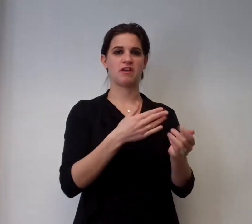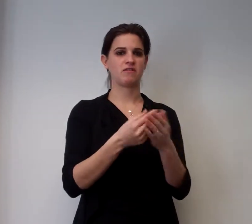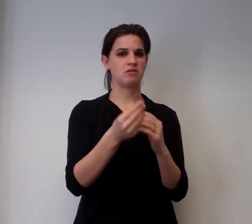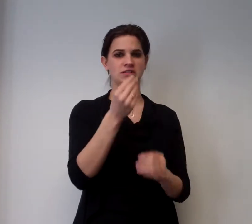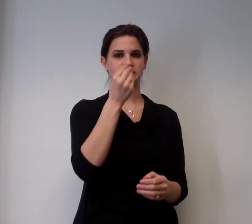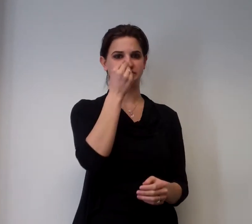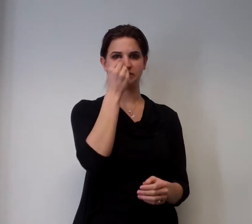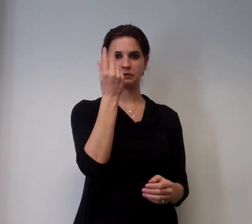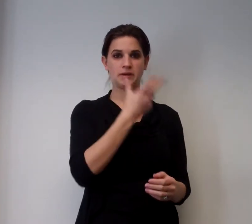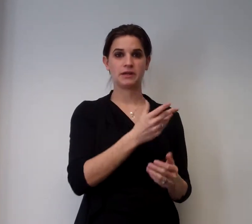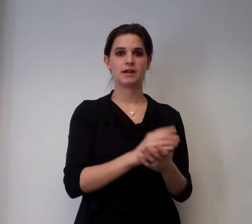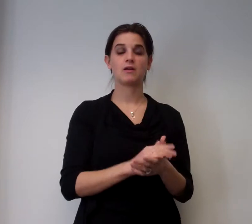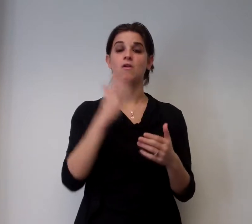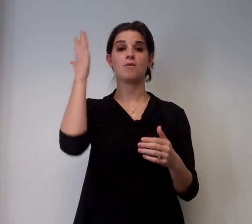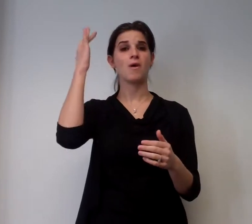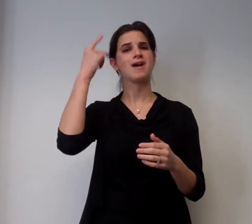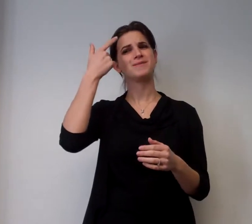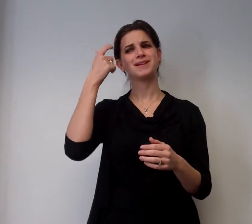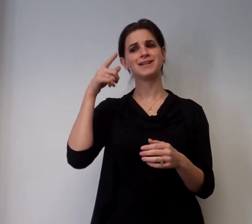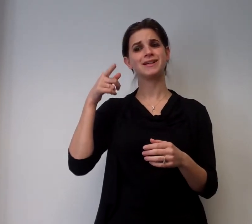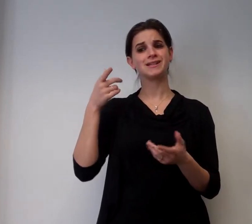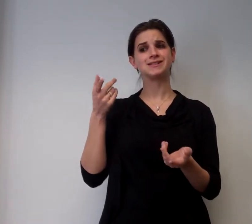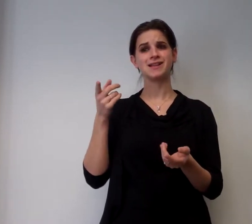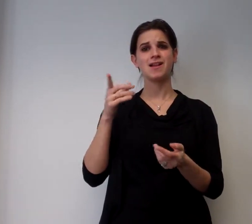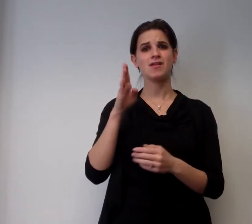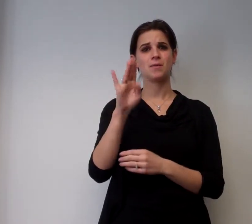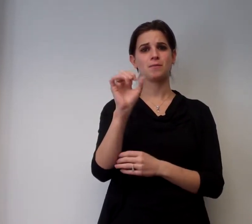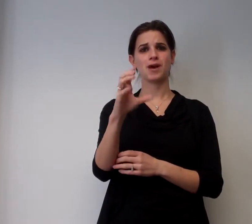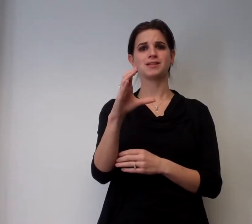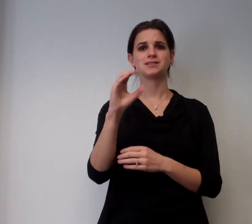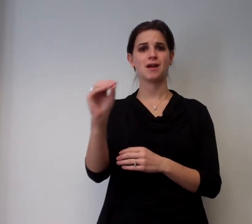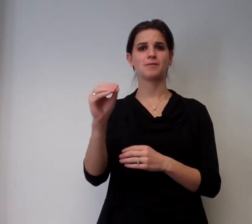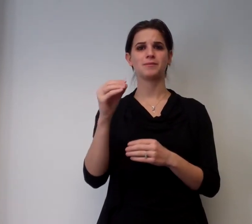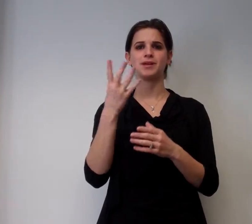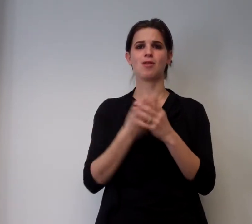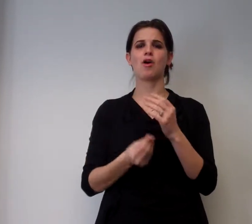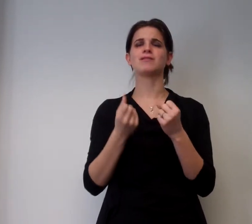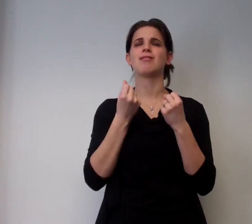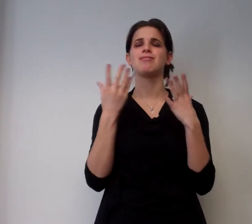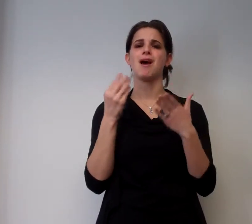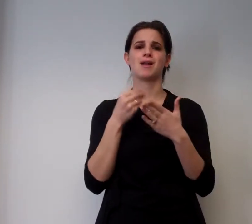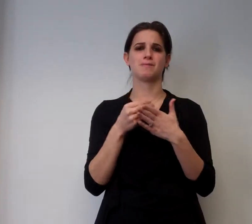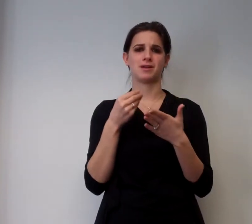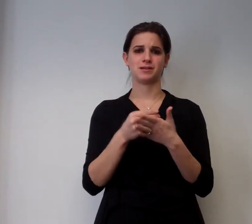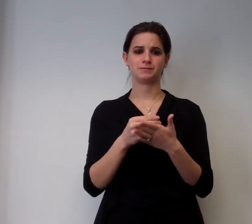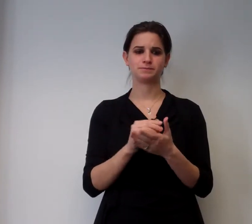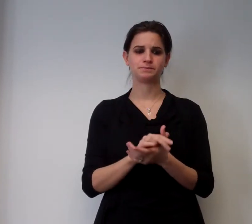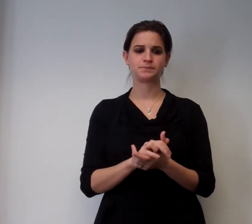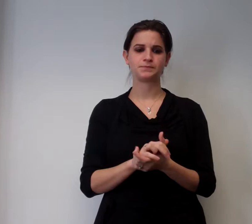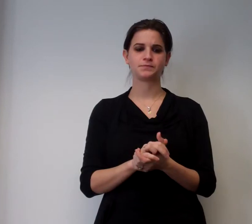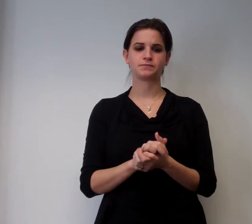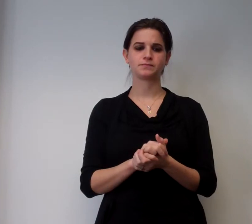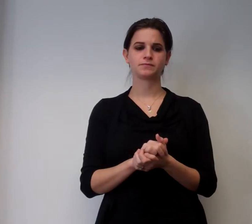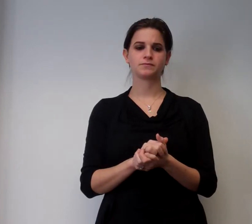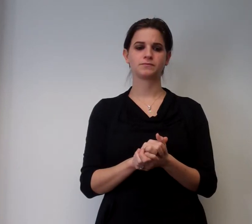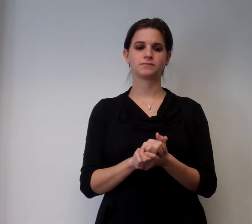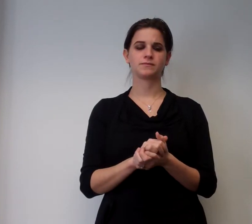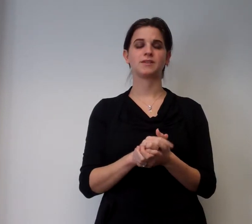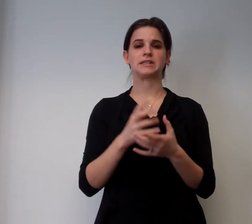And this came even before the Supreme Court ruled that segregation on buses was illegal. Now, the ruling